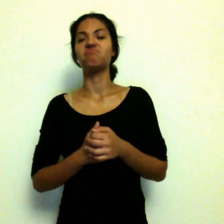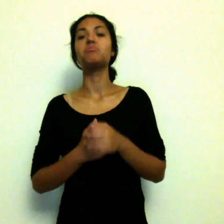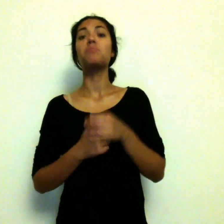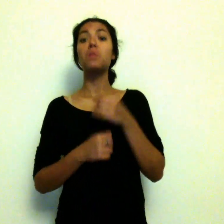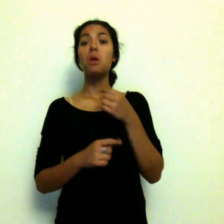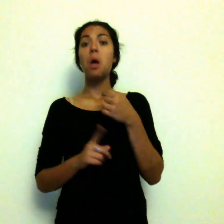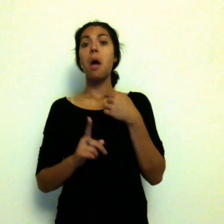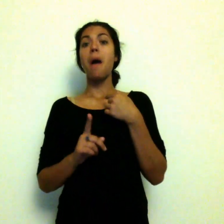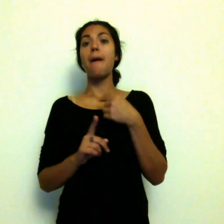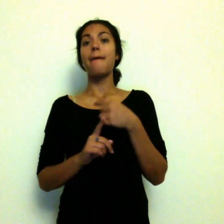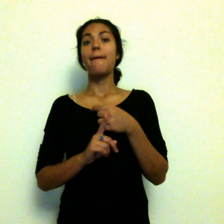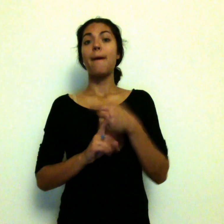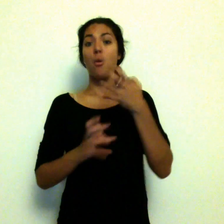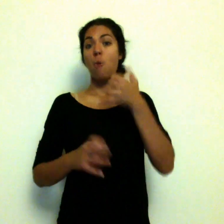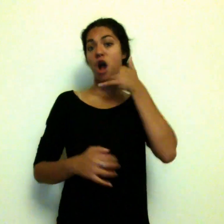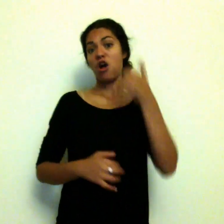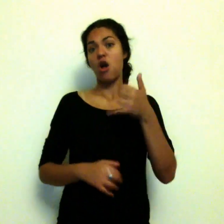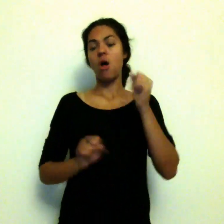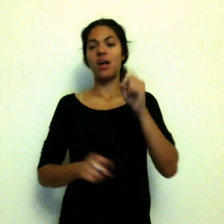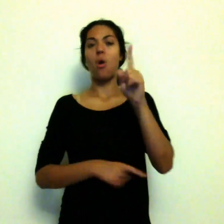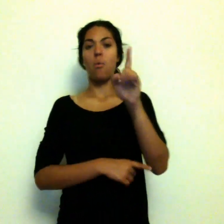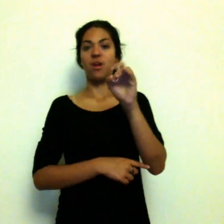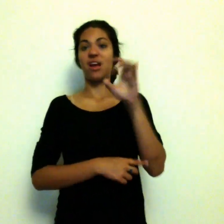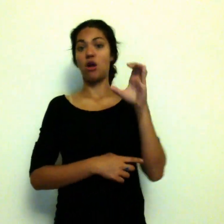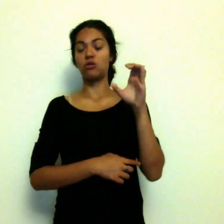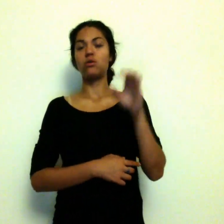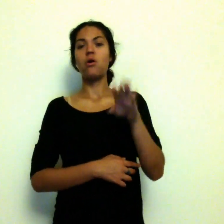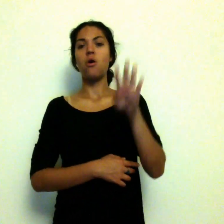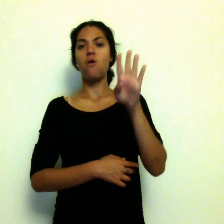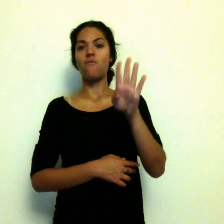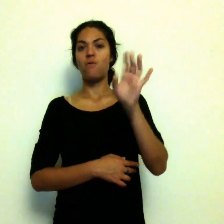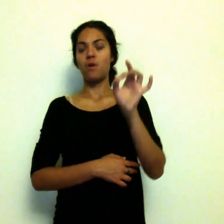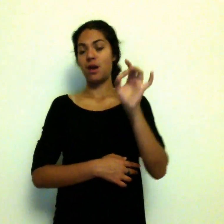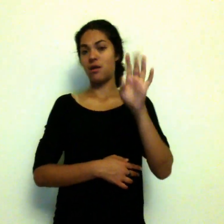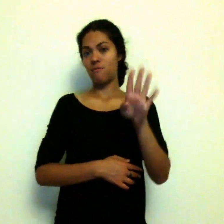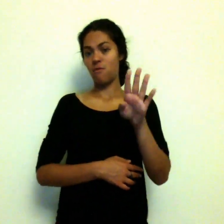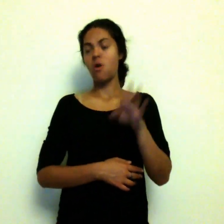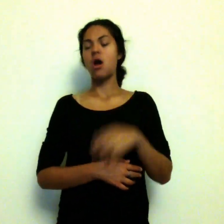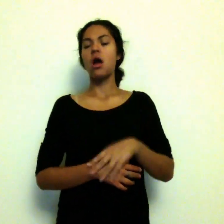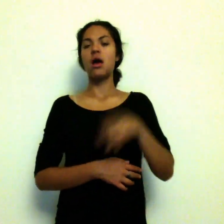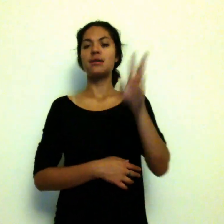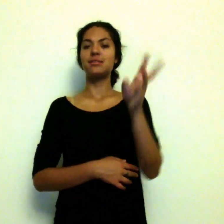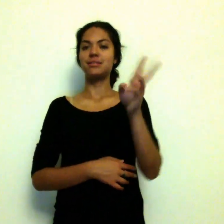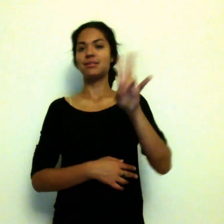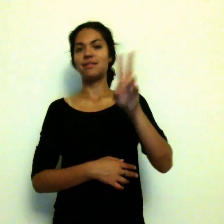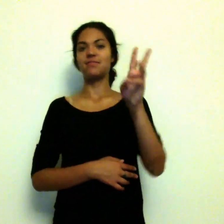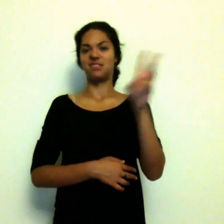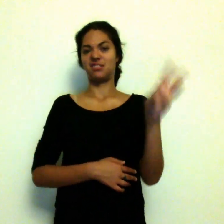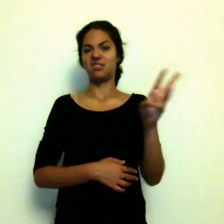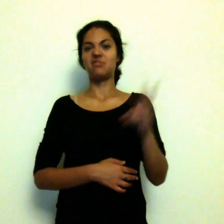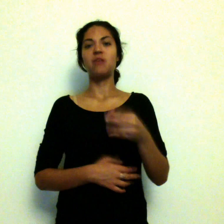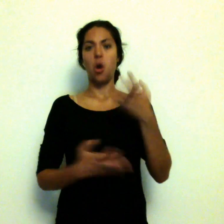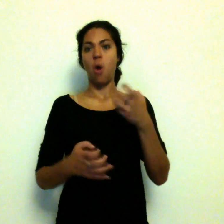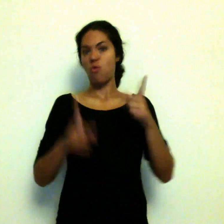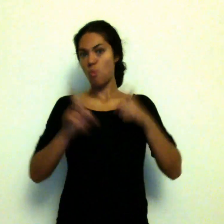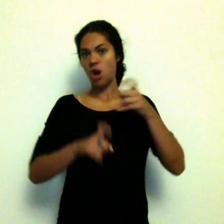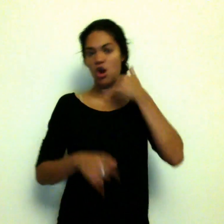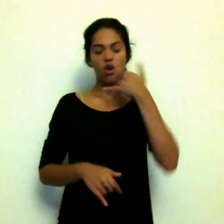1-800-448-6766. Next week, Ravi concludes his message, Raised to Run. I hope you can join us. Let My People Think is a